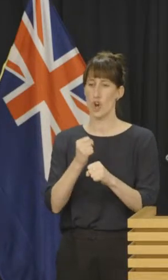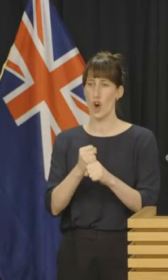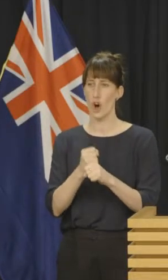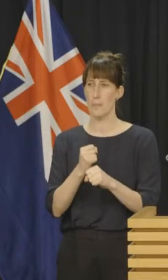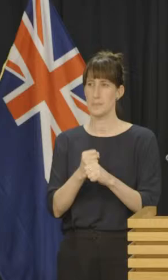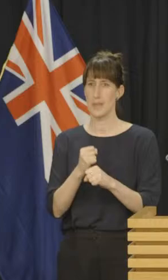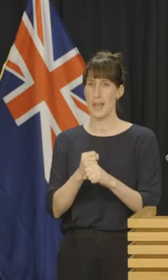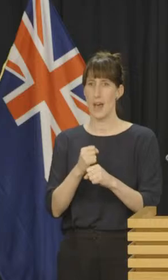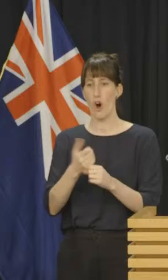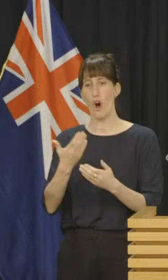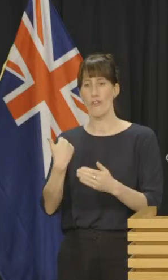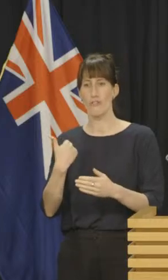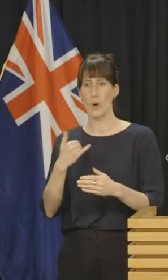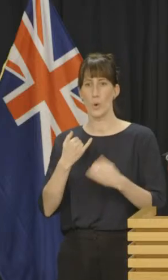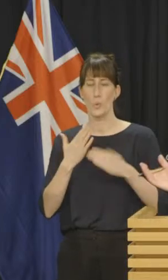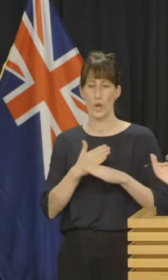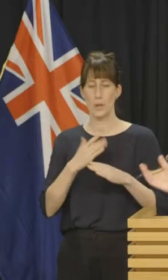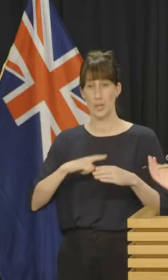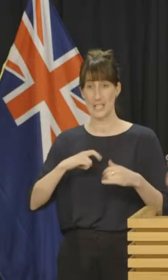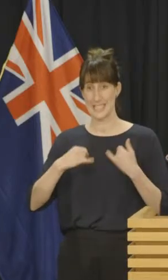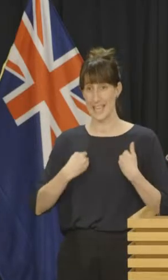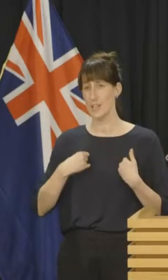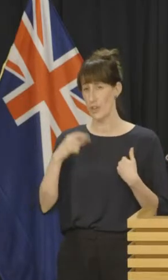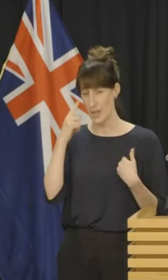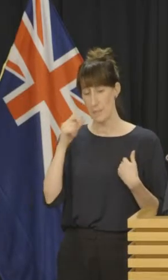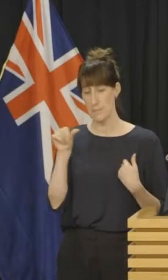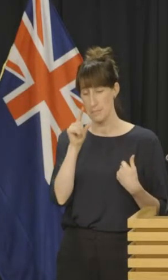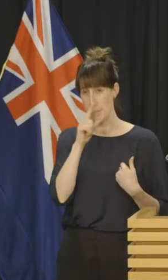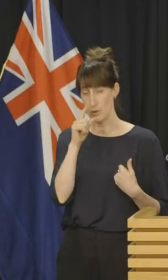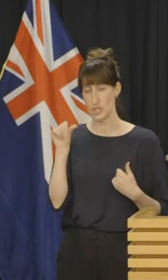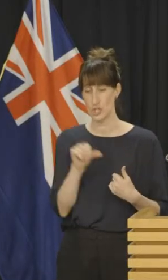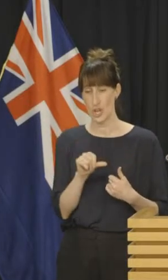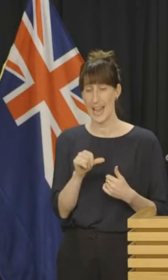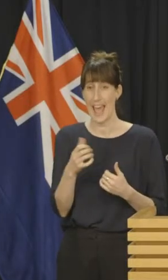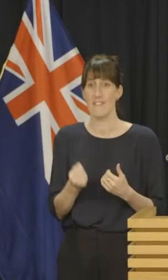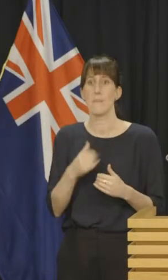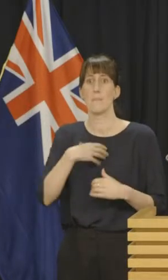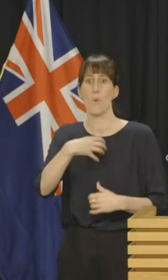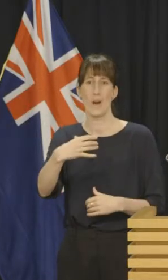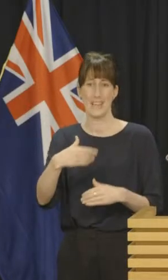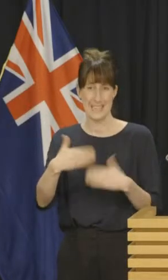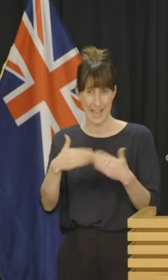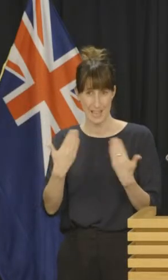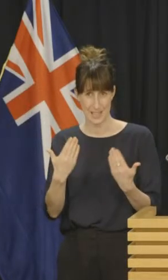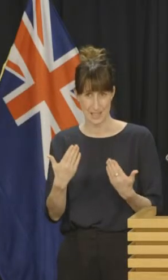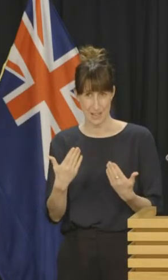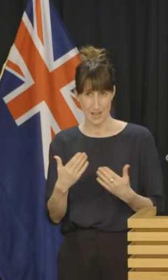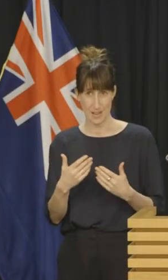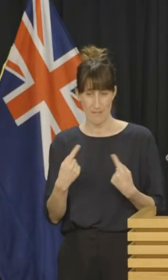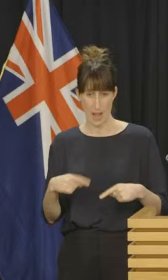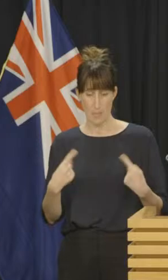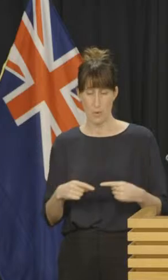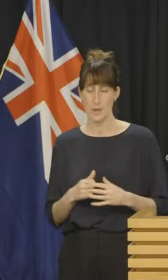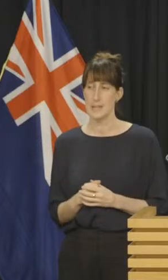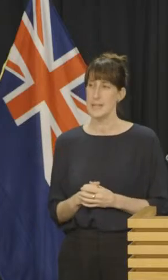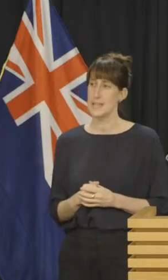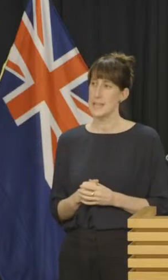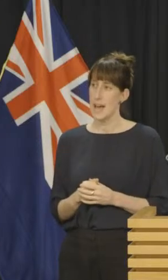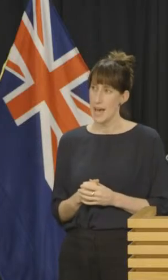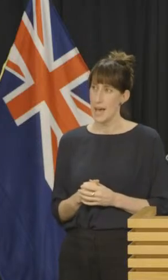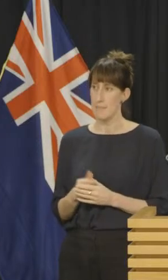I think the important thing here, and the Minister is probably better to comment on this, the important thing here is that we don't